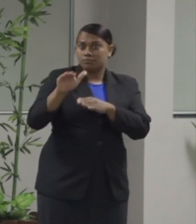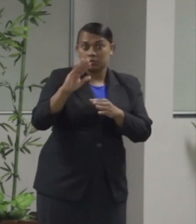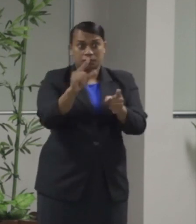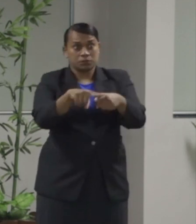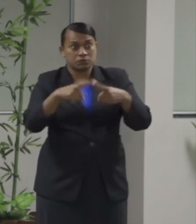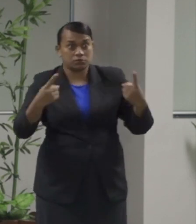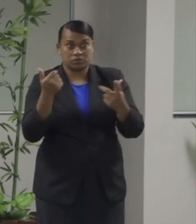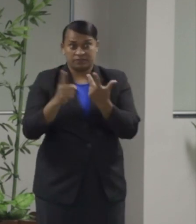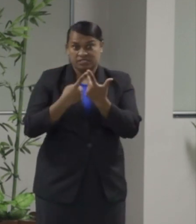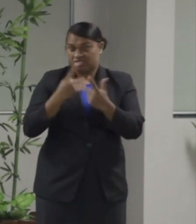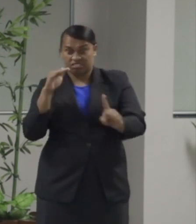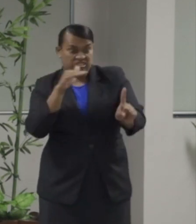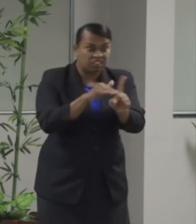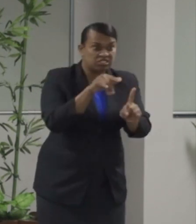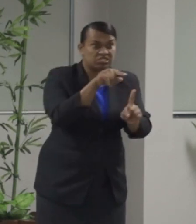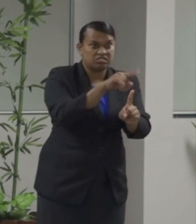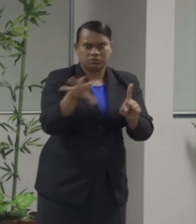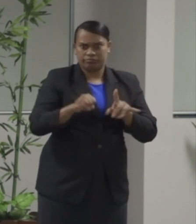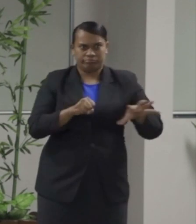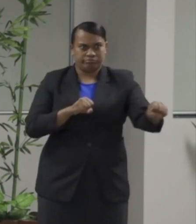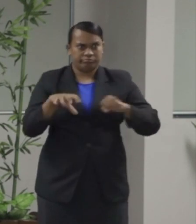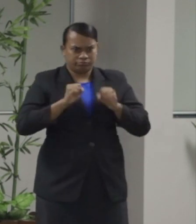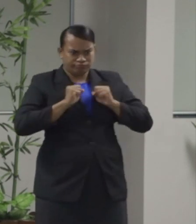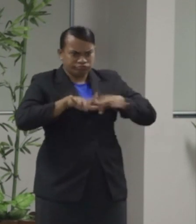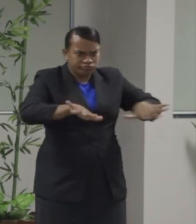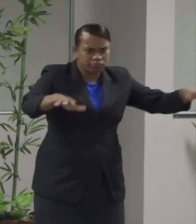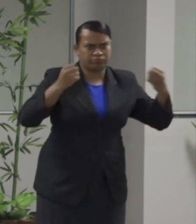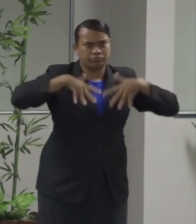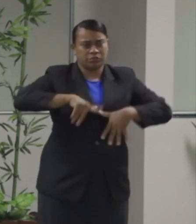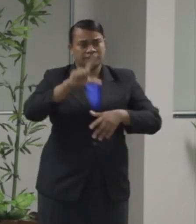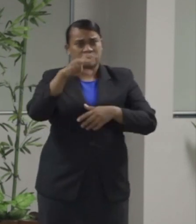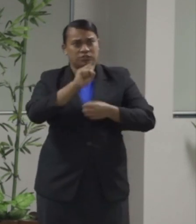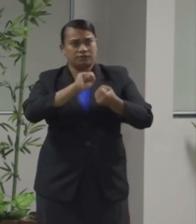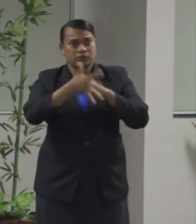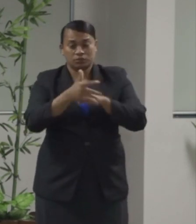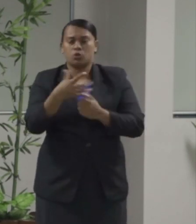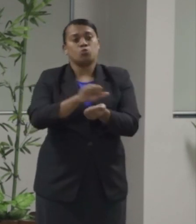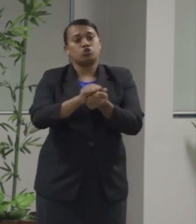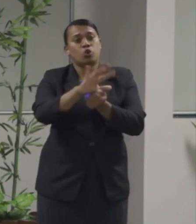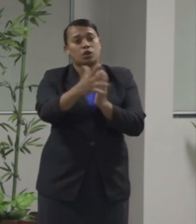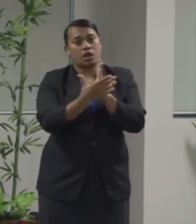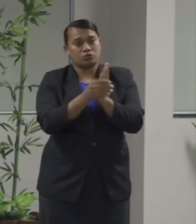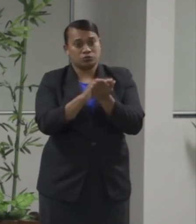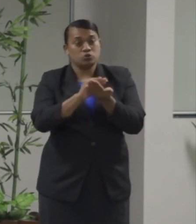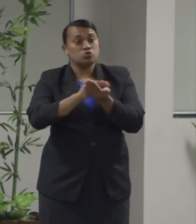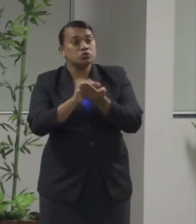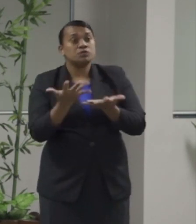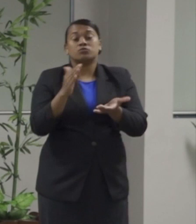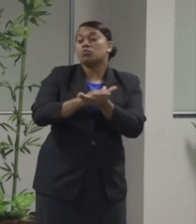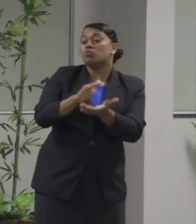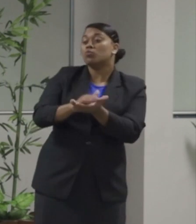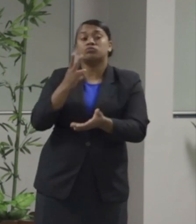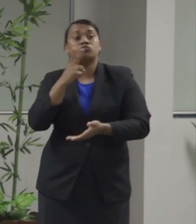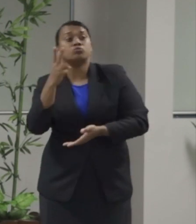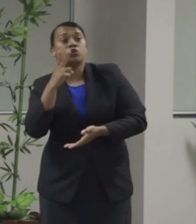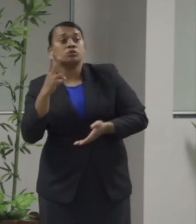has touched, you could spread the disease, whether that's mixing your cover, sharing a cigarette, coughing without covering